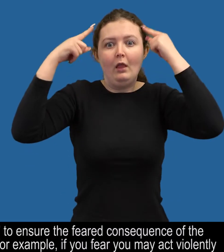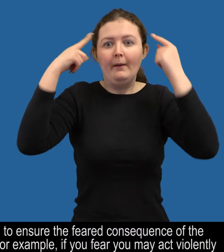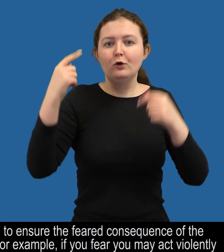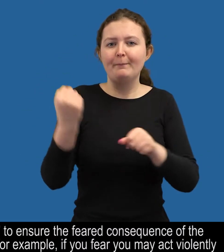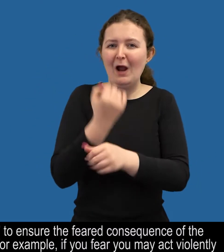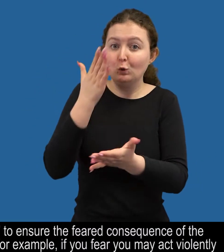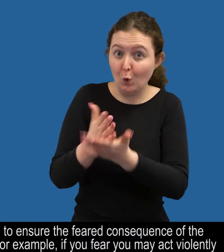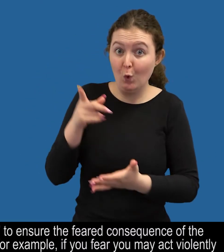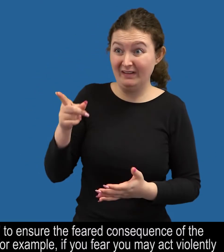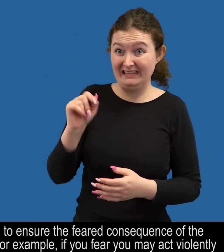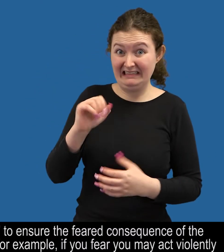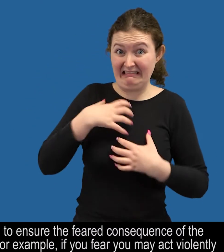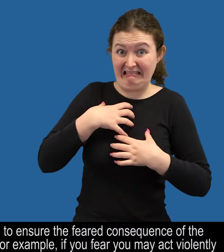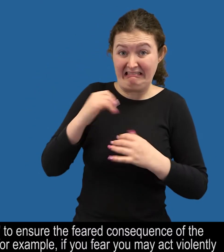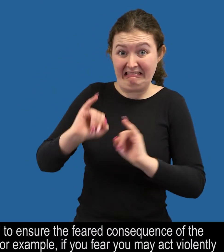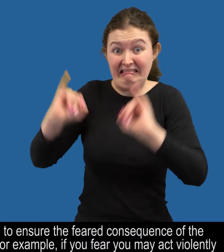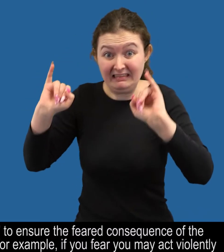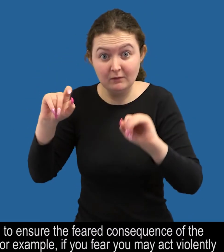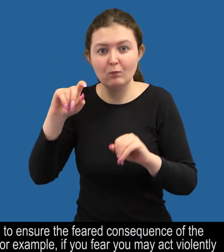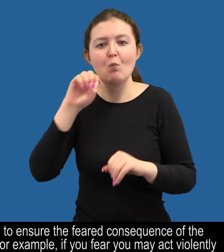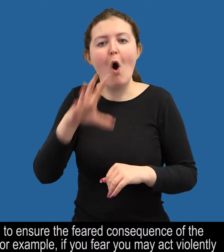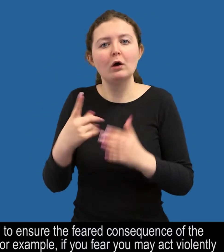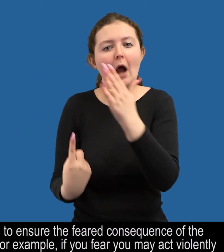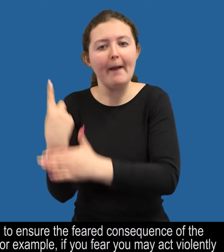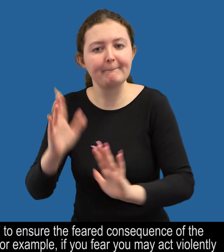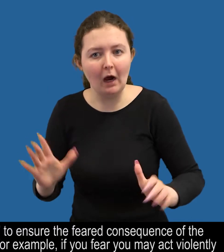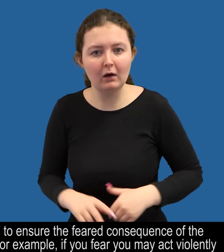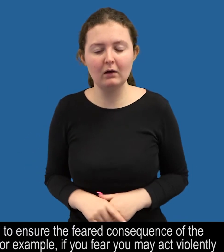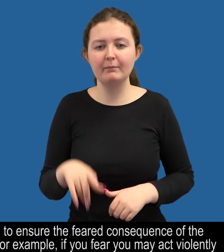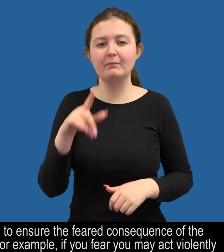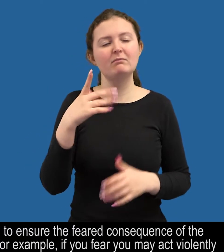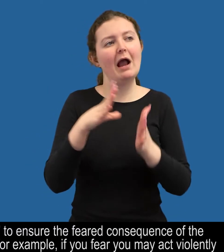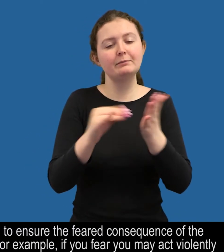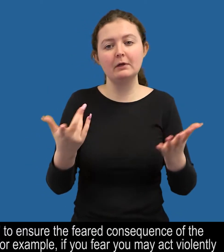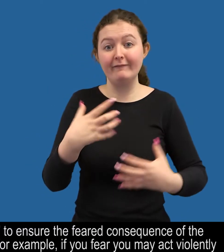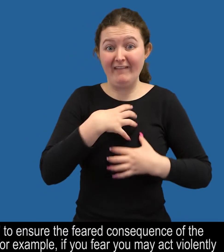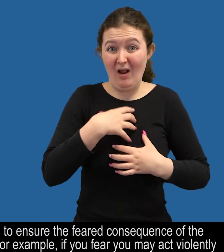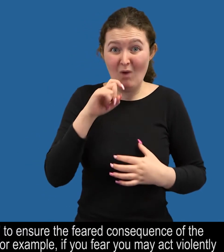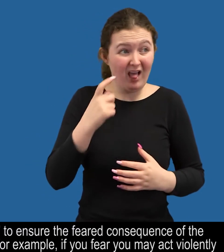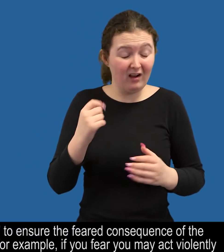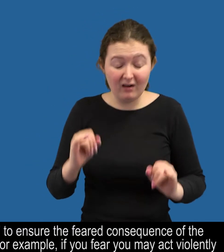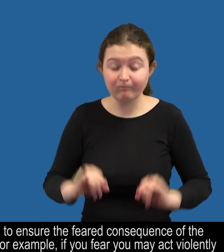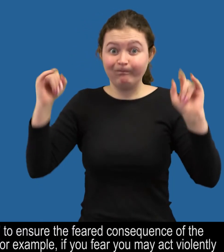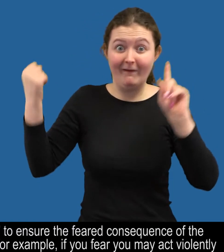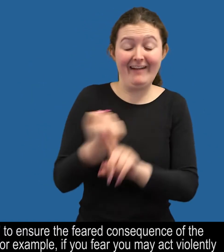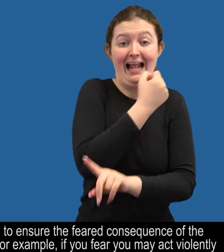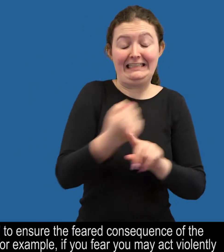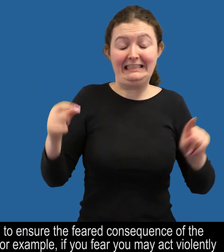extensively overthinking to ensure the feared consequences of the obsession does not occur. For example, if you fear you may